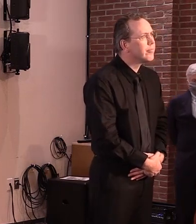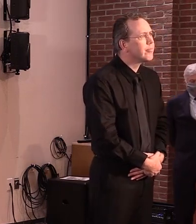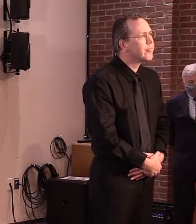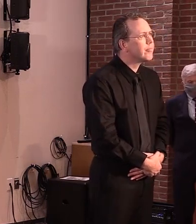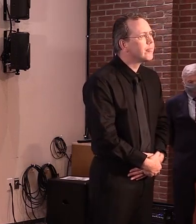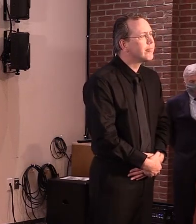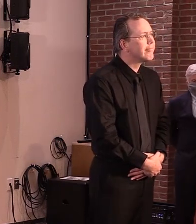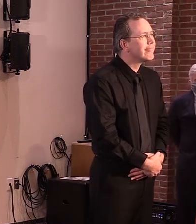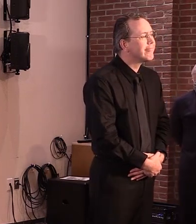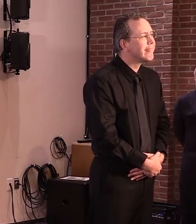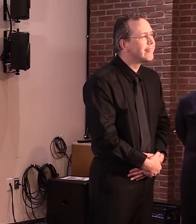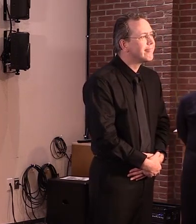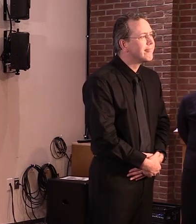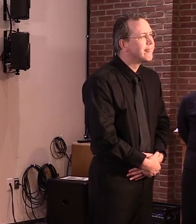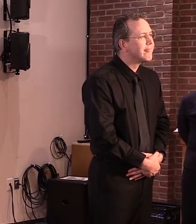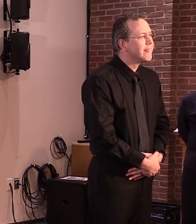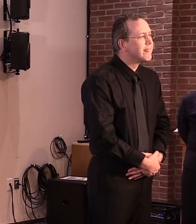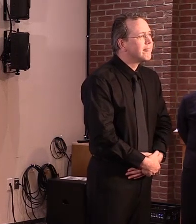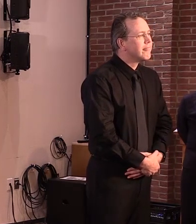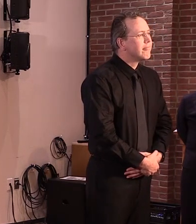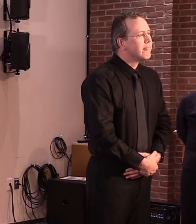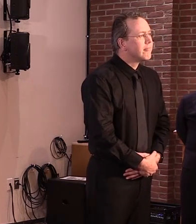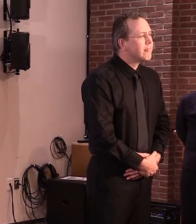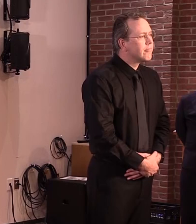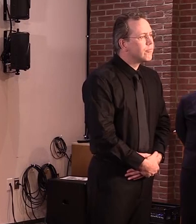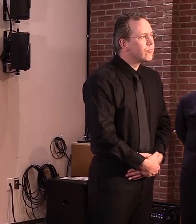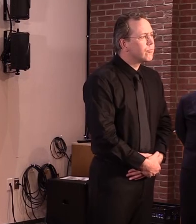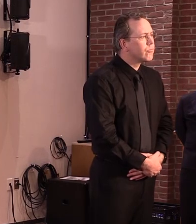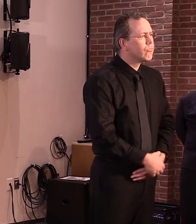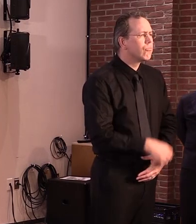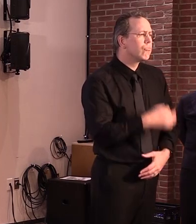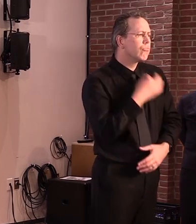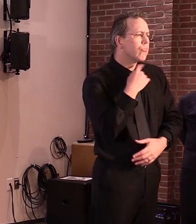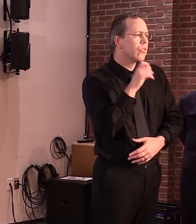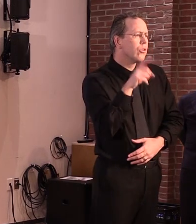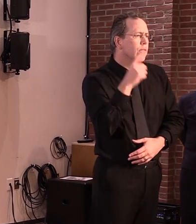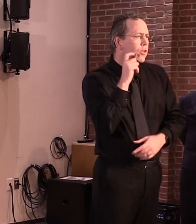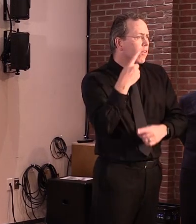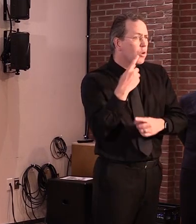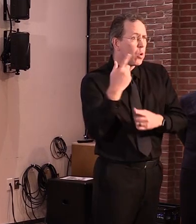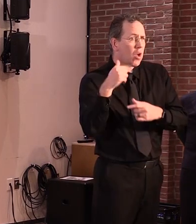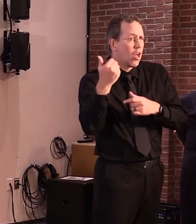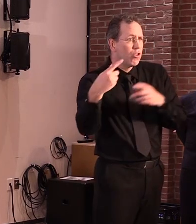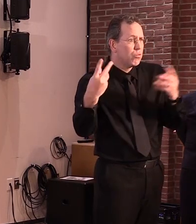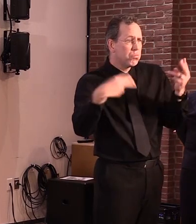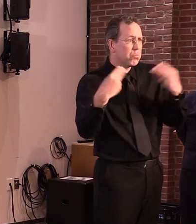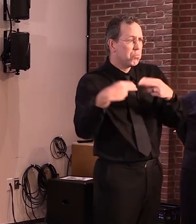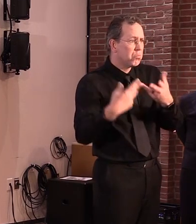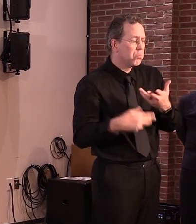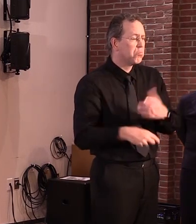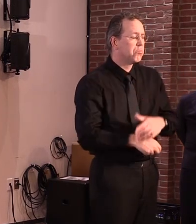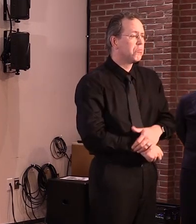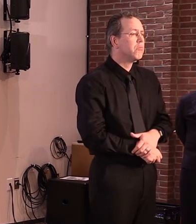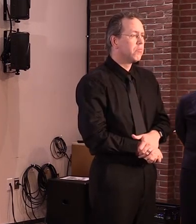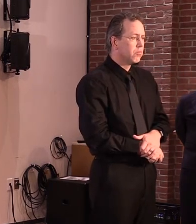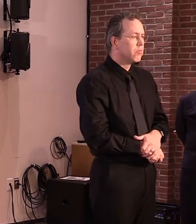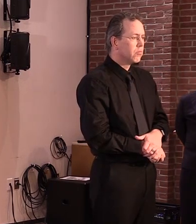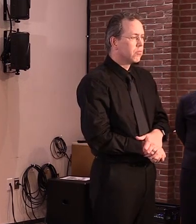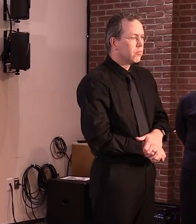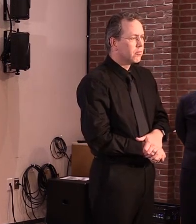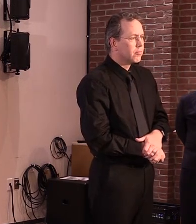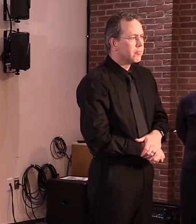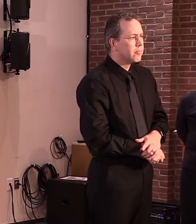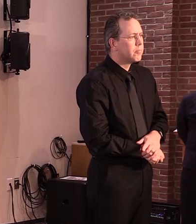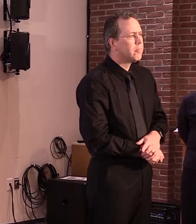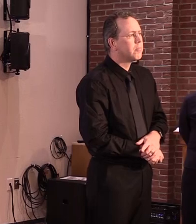Hi, my question is probably for the governor, but if someone else would like to chime in, they can chime in, of course. Governor Baker recently came out with